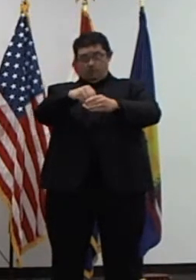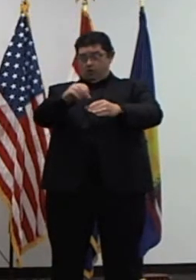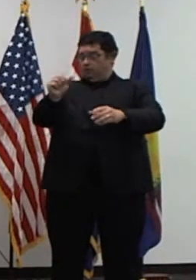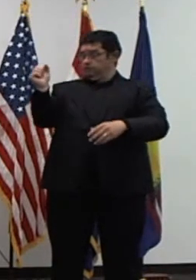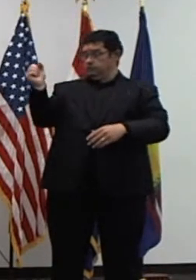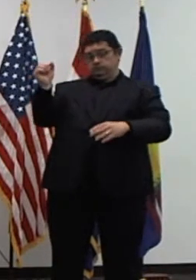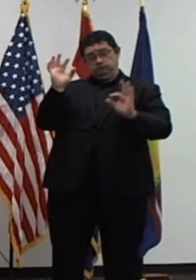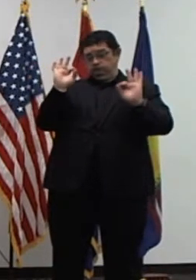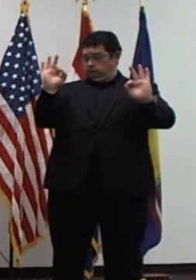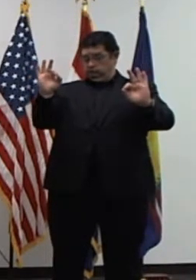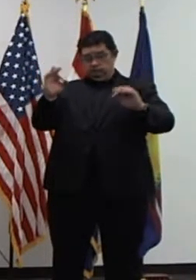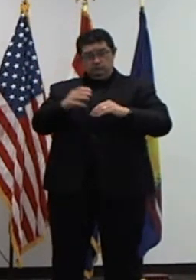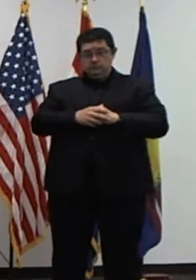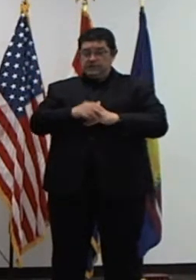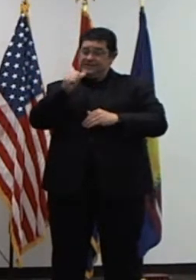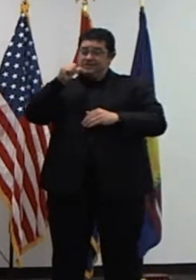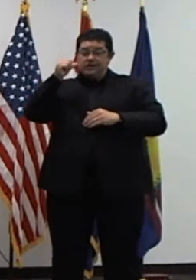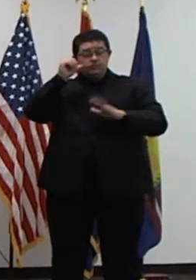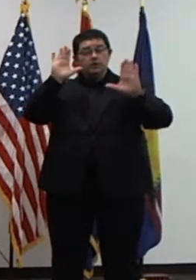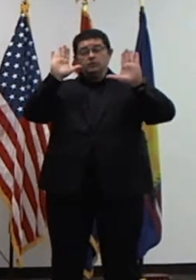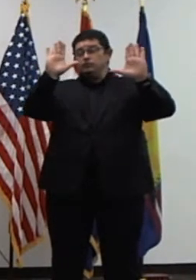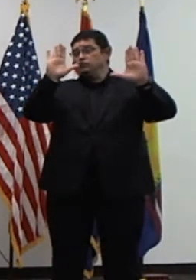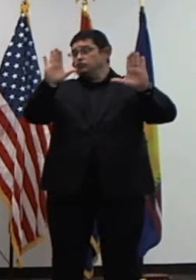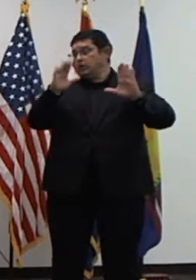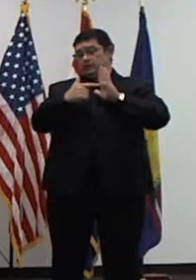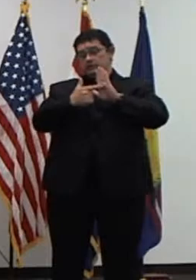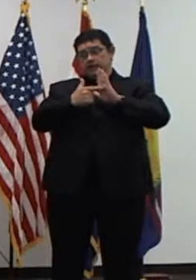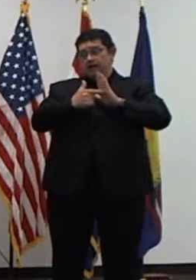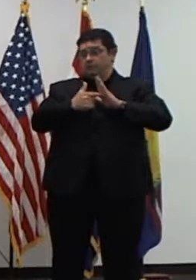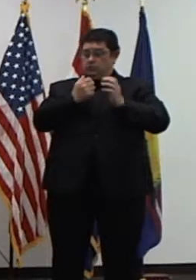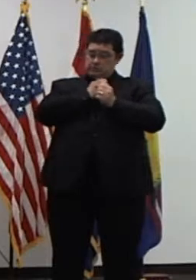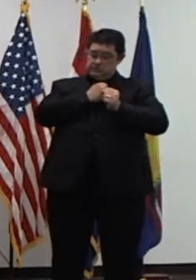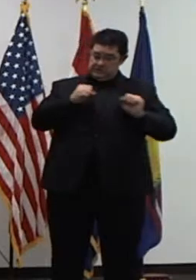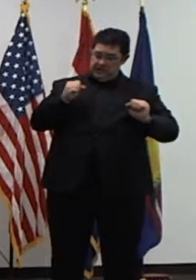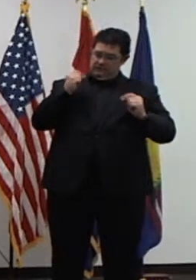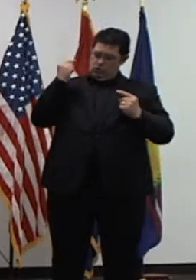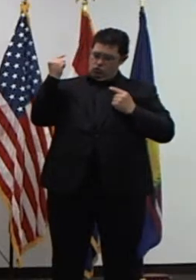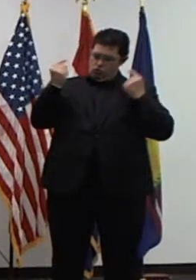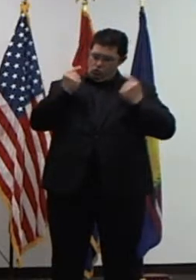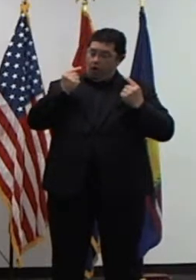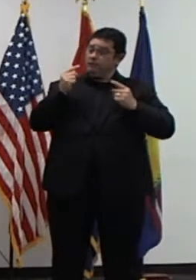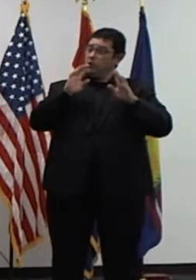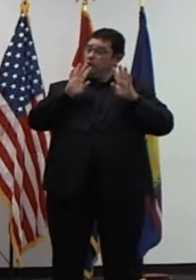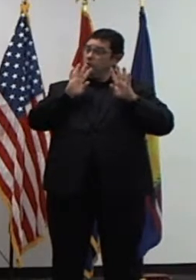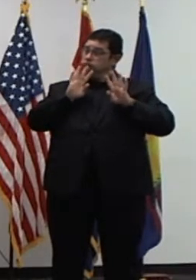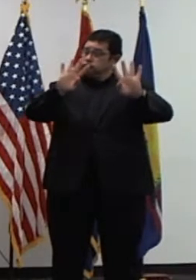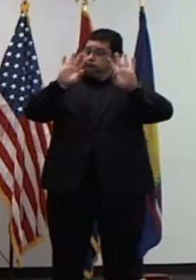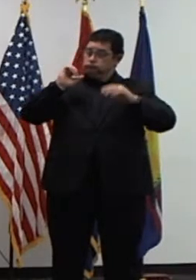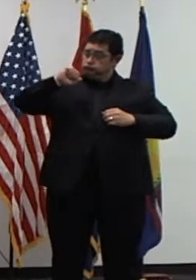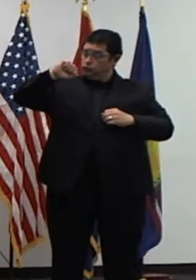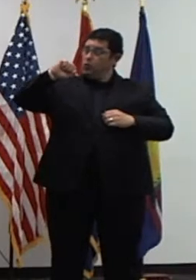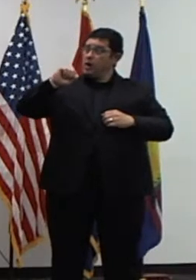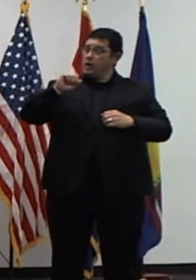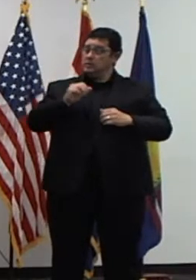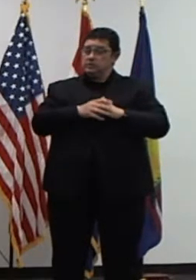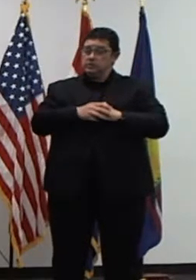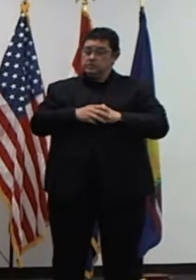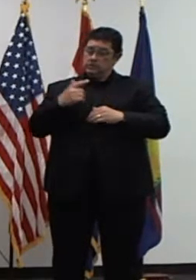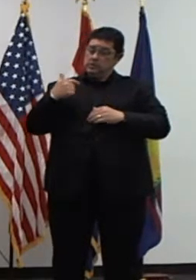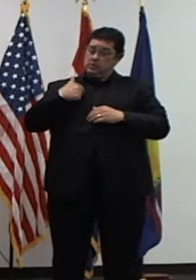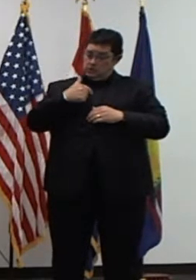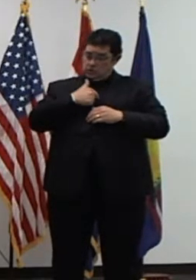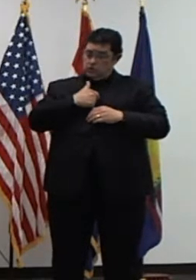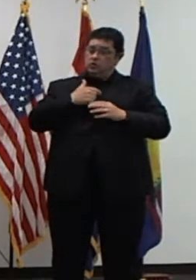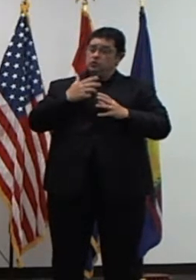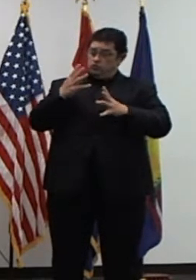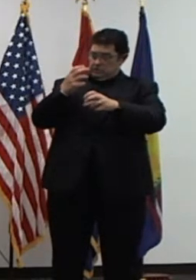was a great example of a safe and thoughtful protest, which was peaceful. And we all respect the message that we're